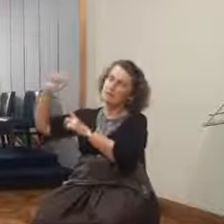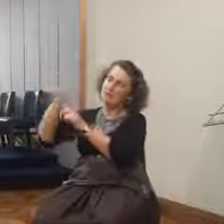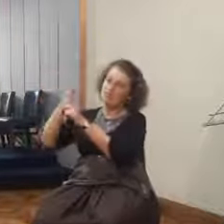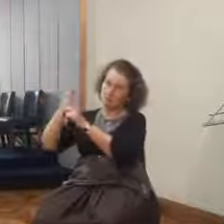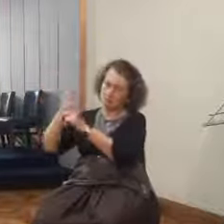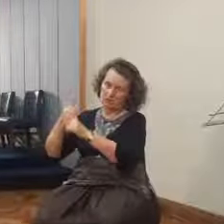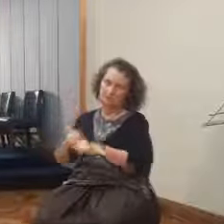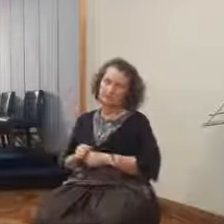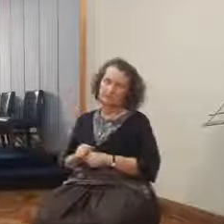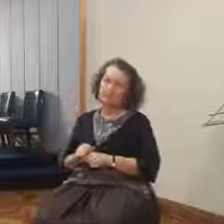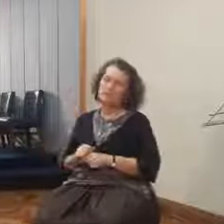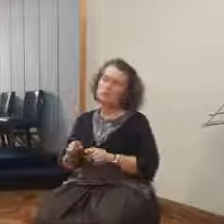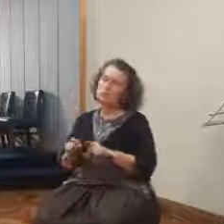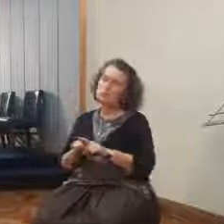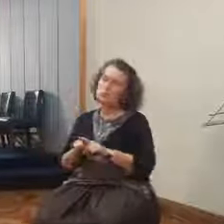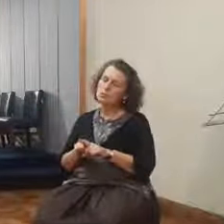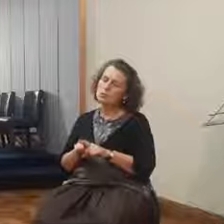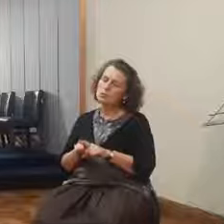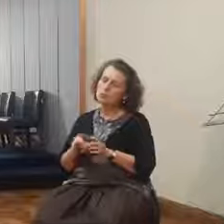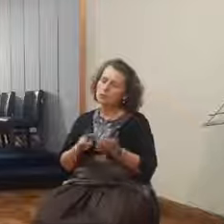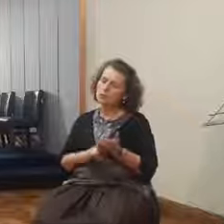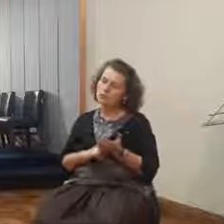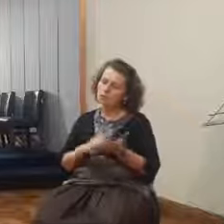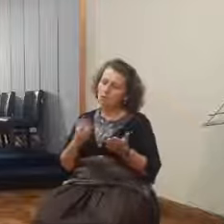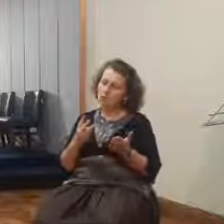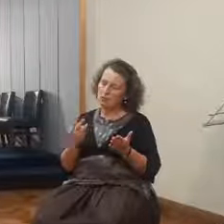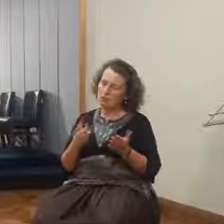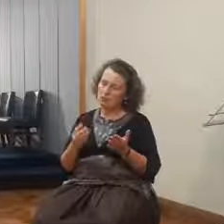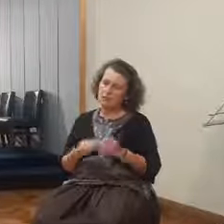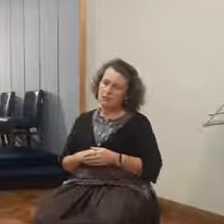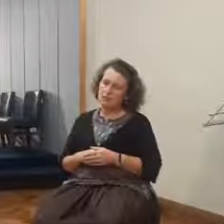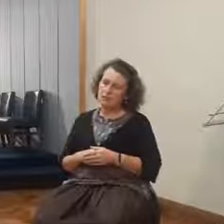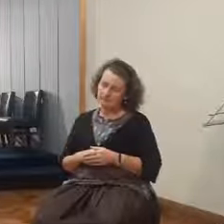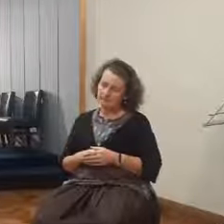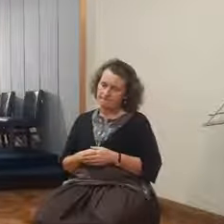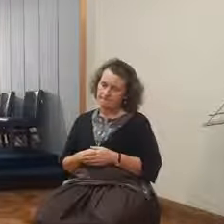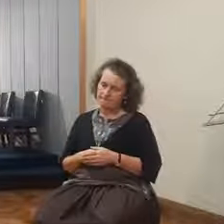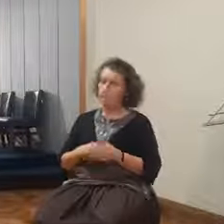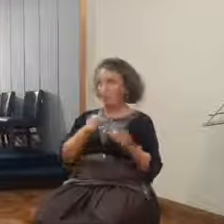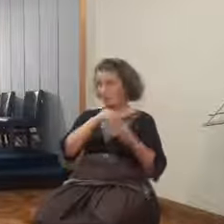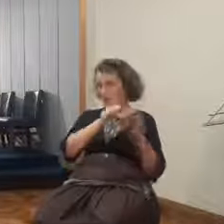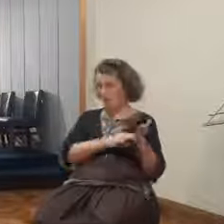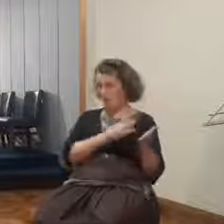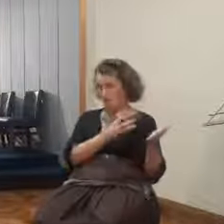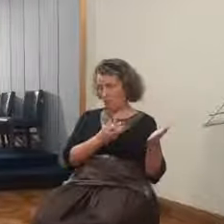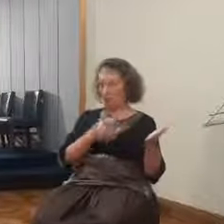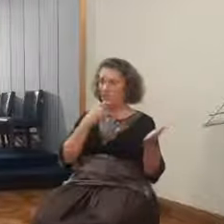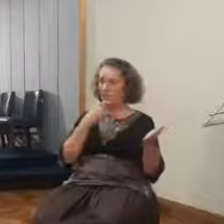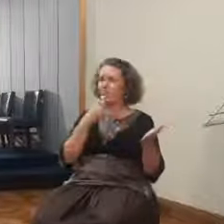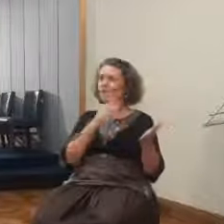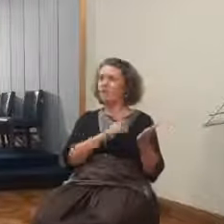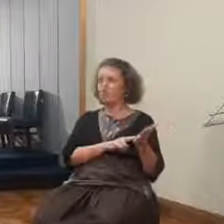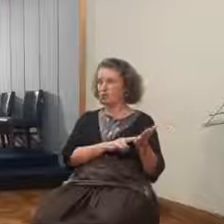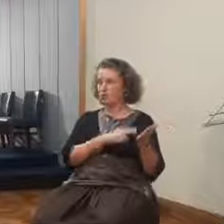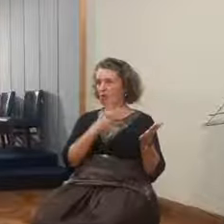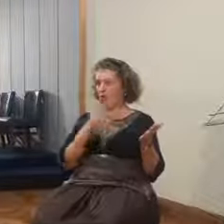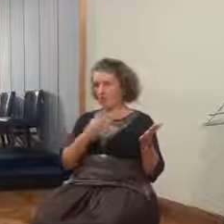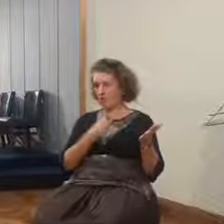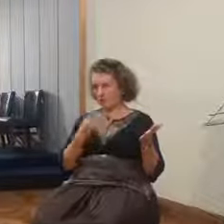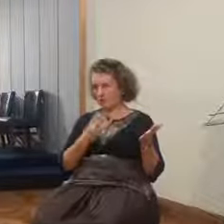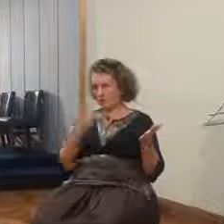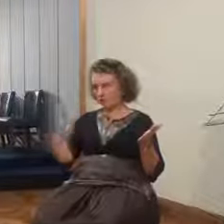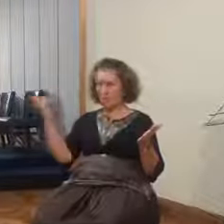beholdeth all the sons of men from the place of his habitation. He looketh upon all the inhabitants of the earth.